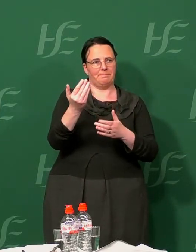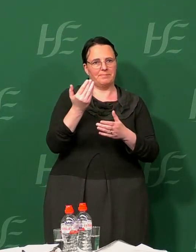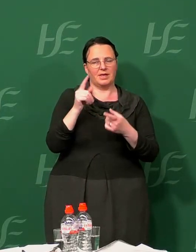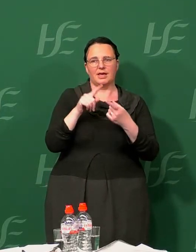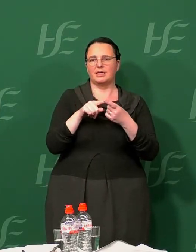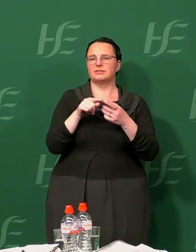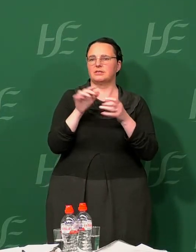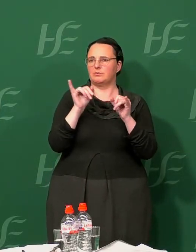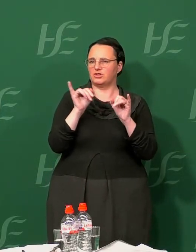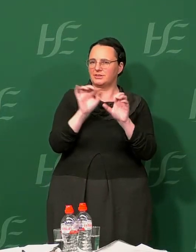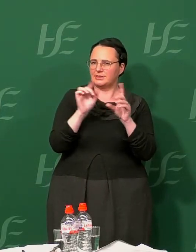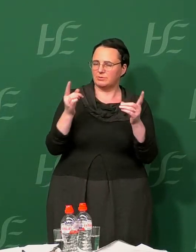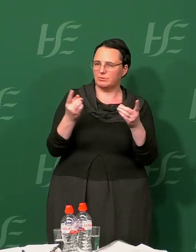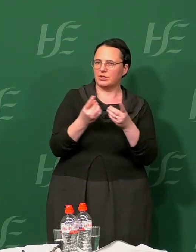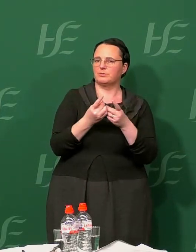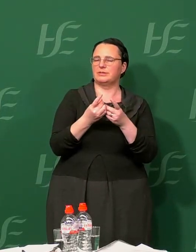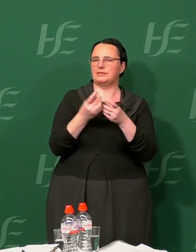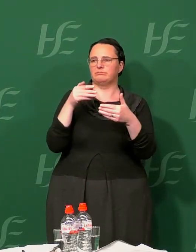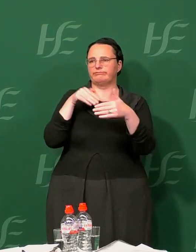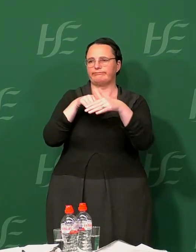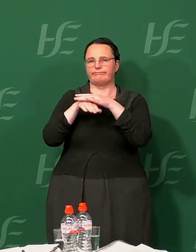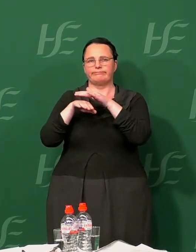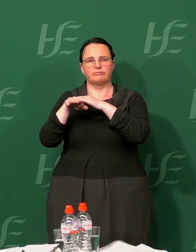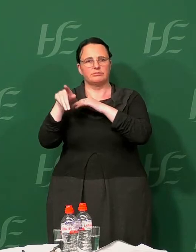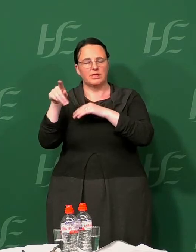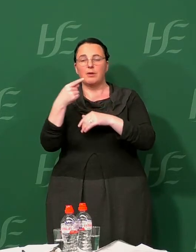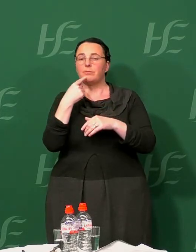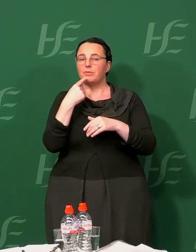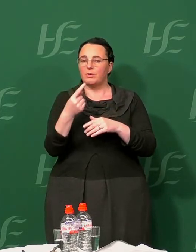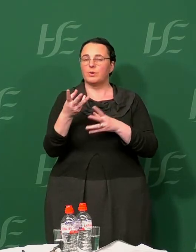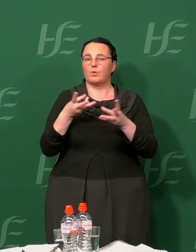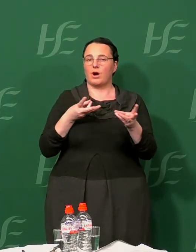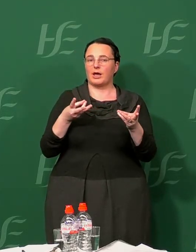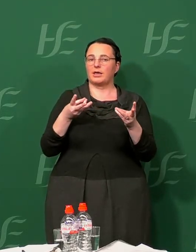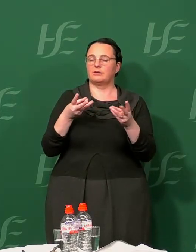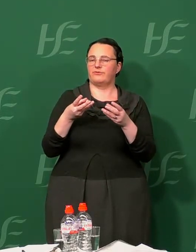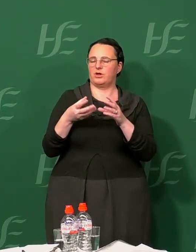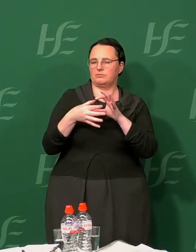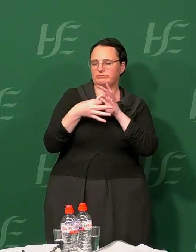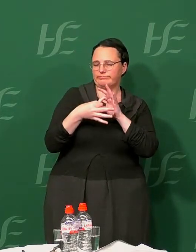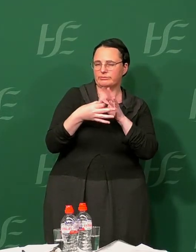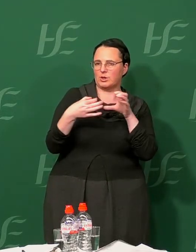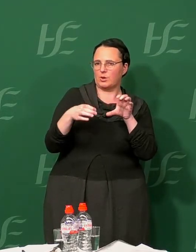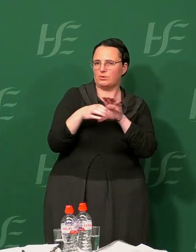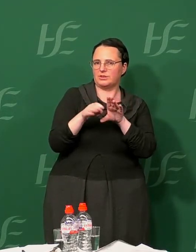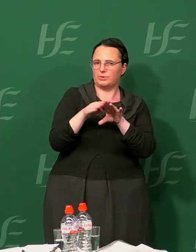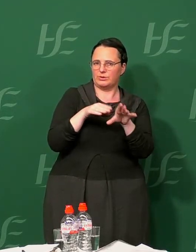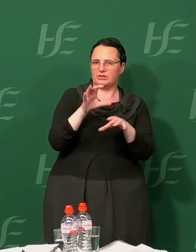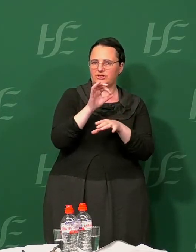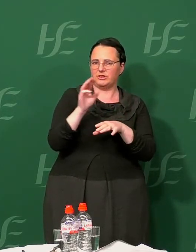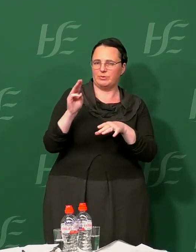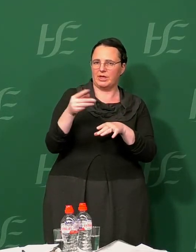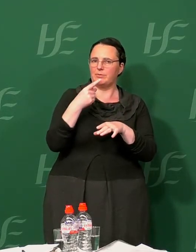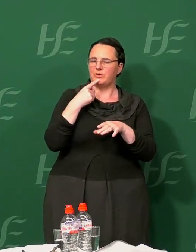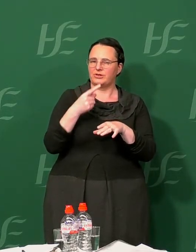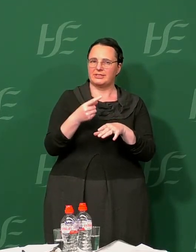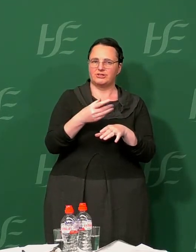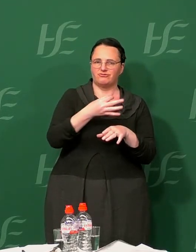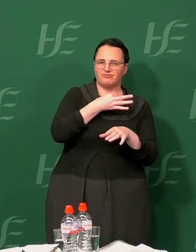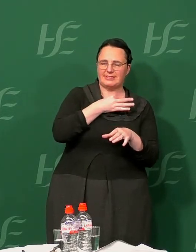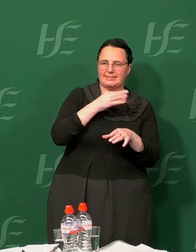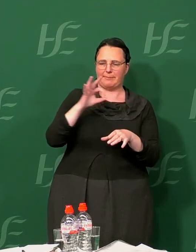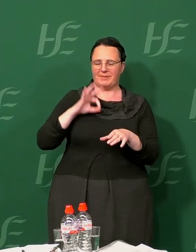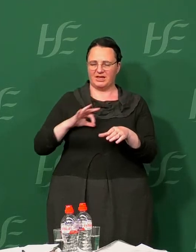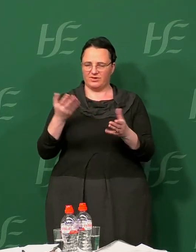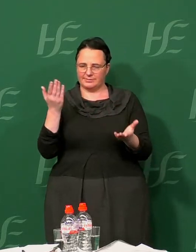departments, attendances and presentations. But we will be working very closely with the GPs. But our kind of risk benefit at this minute in